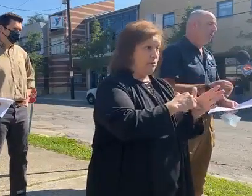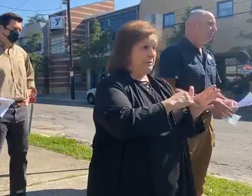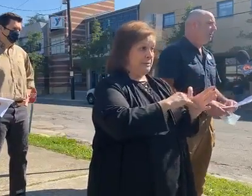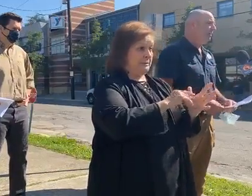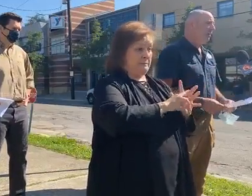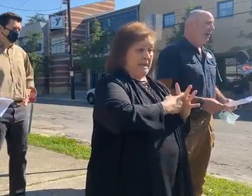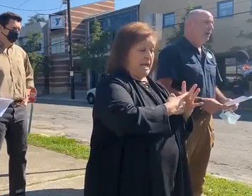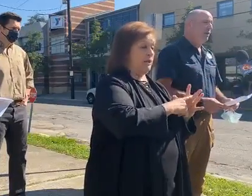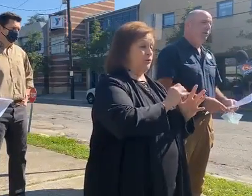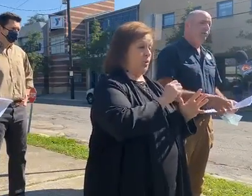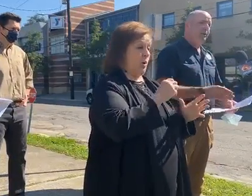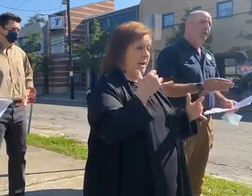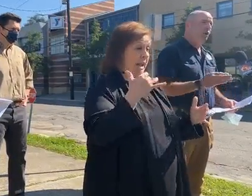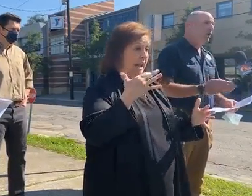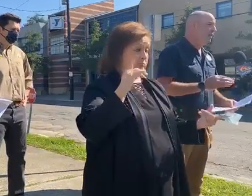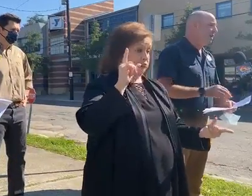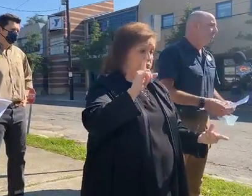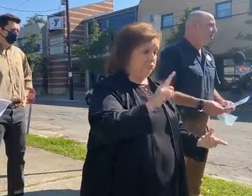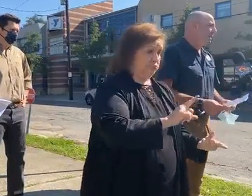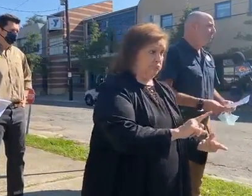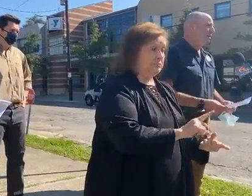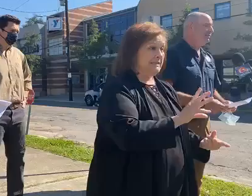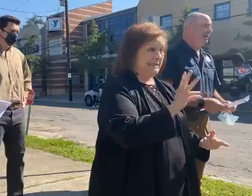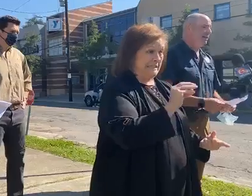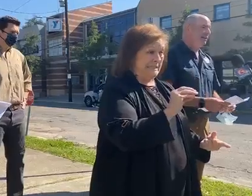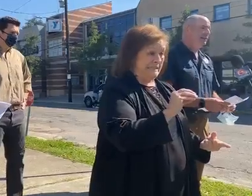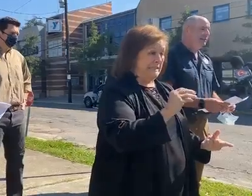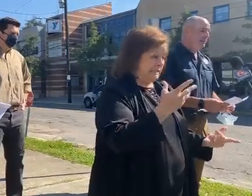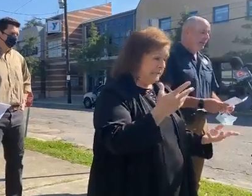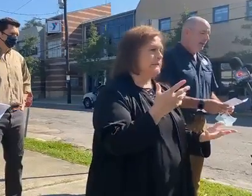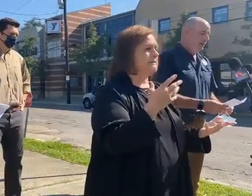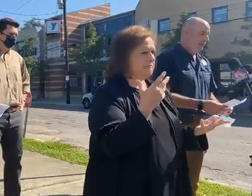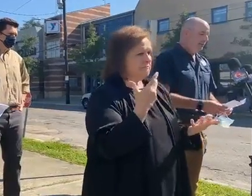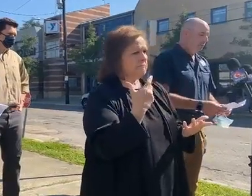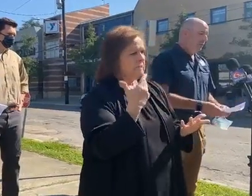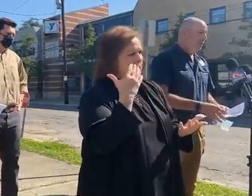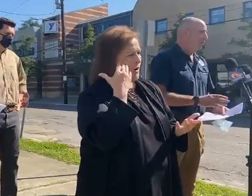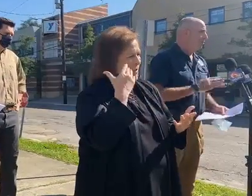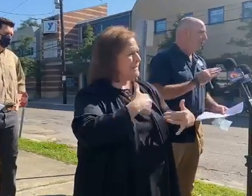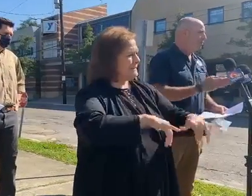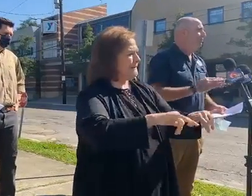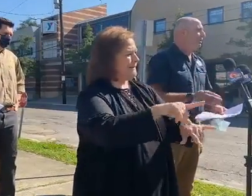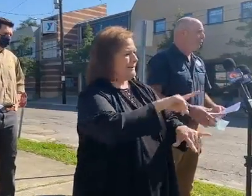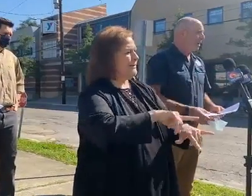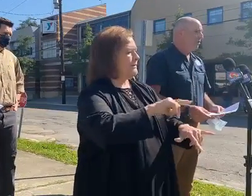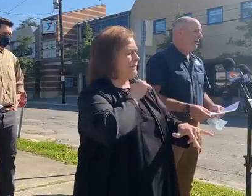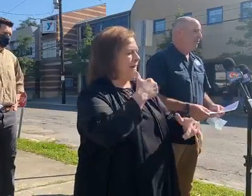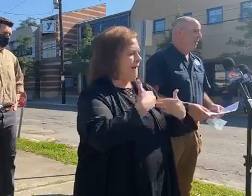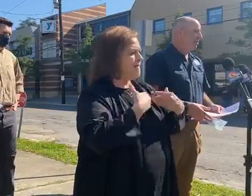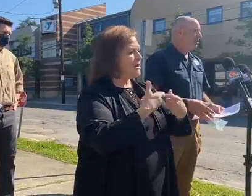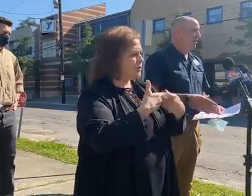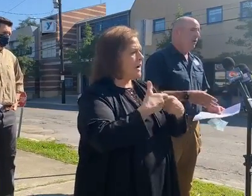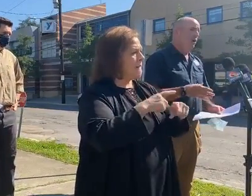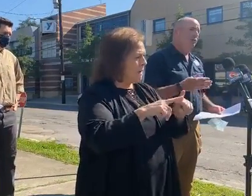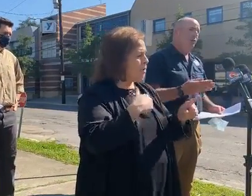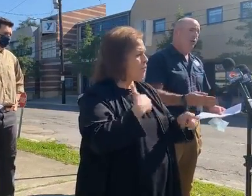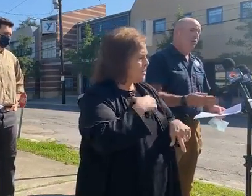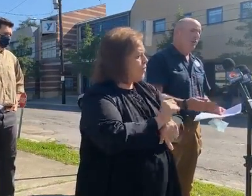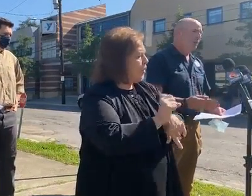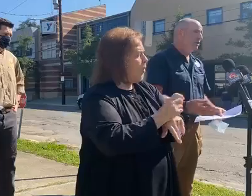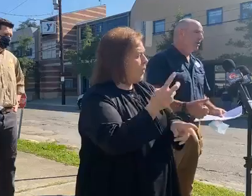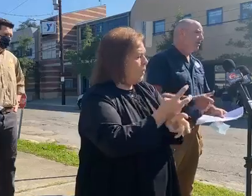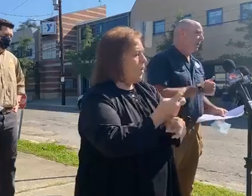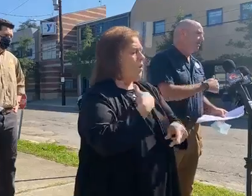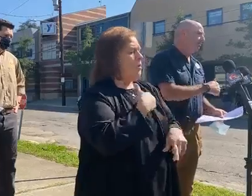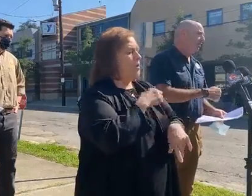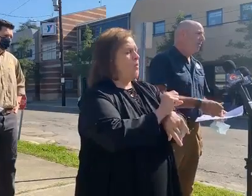around 60. I know there's many that aren't in that number yet, but we're moving in the right direction with energy. We're also working